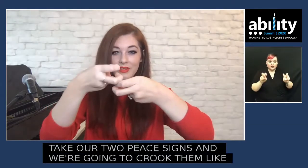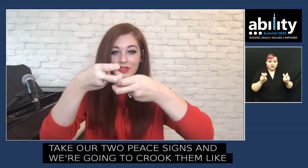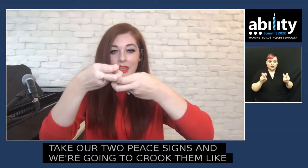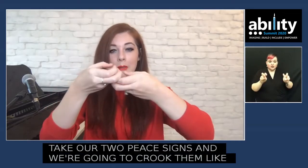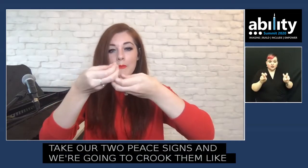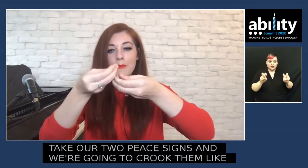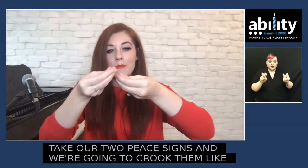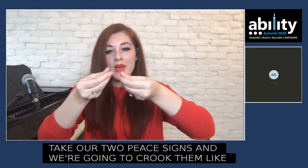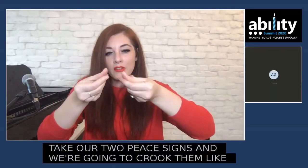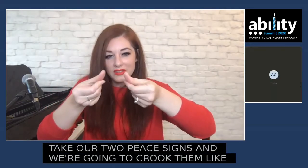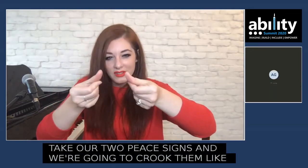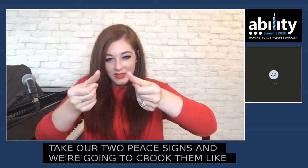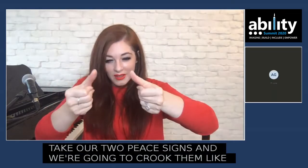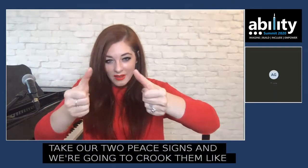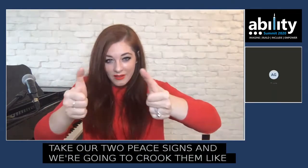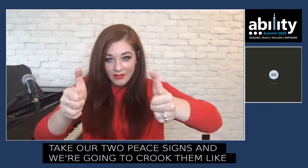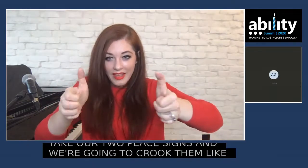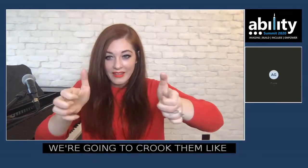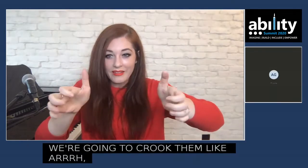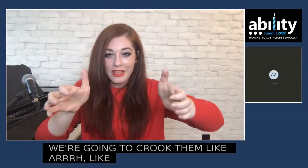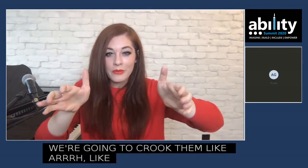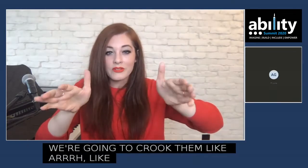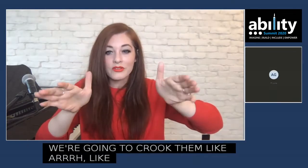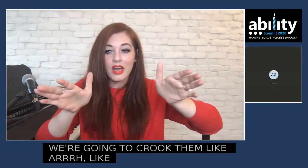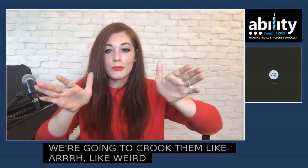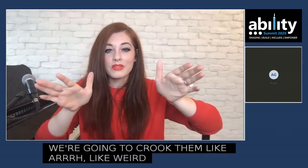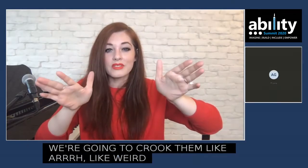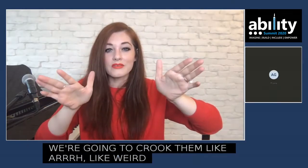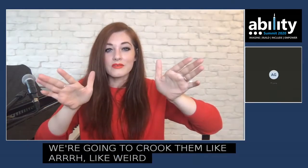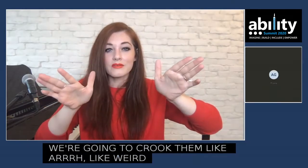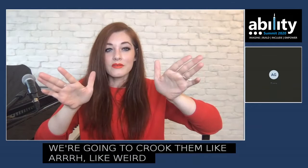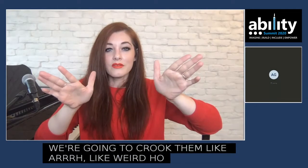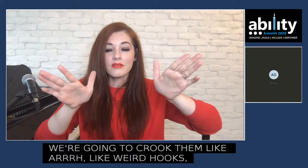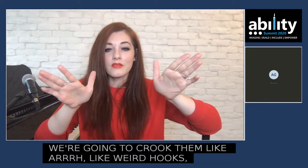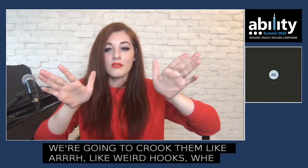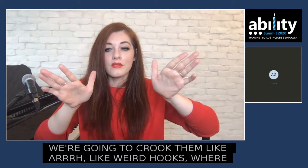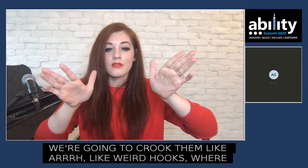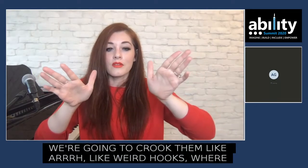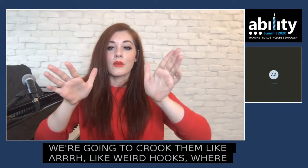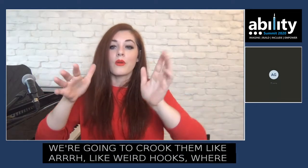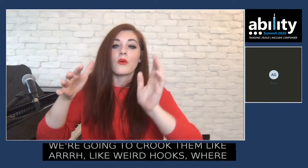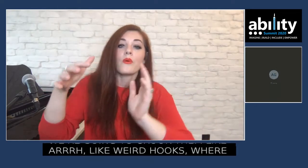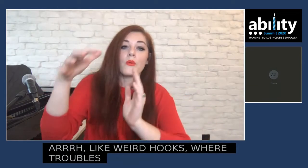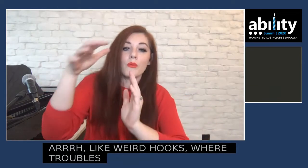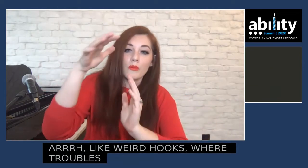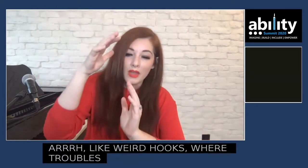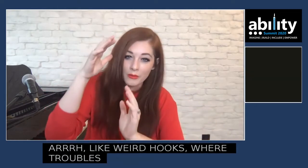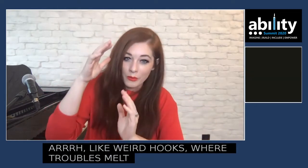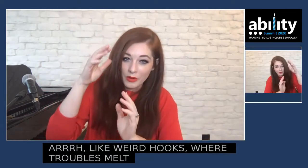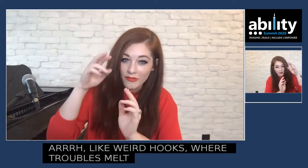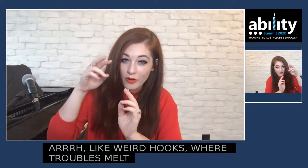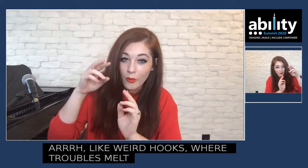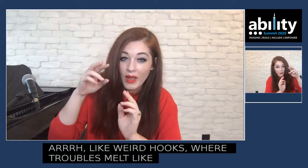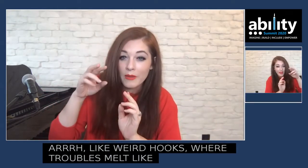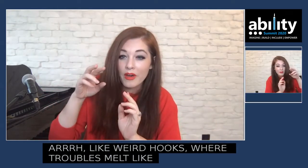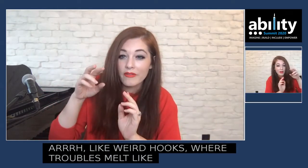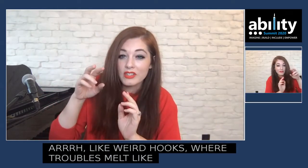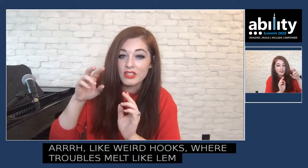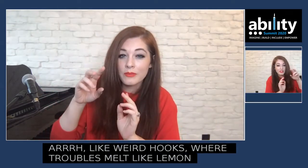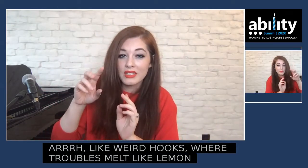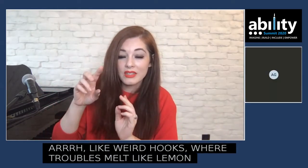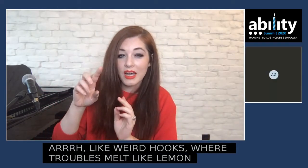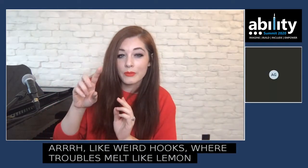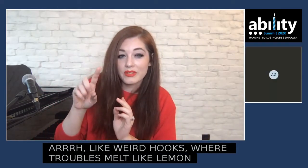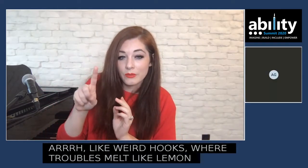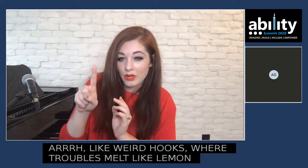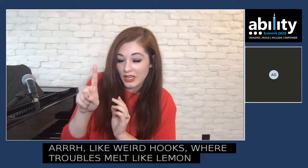troubles melt like lemon drops And for way above